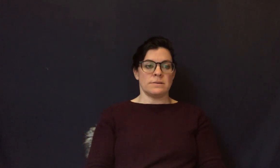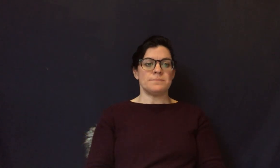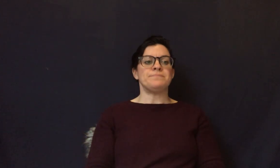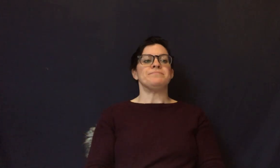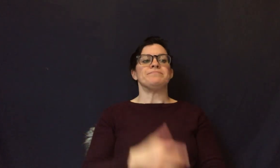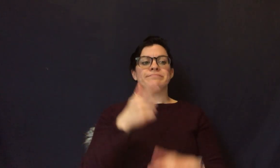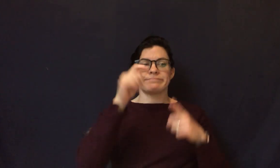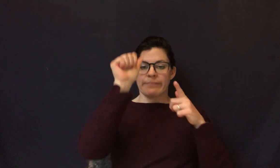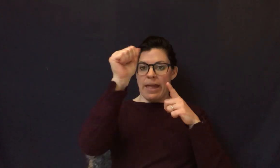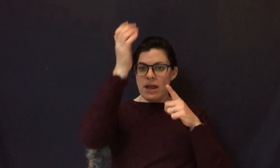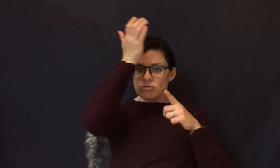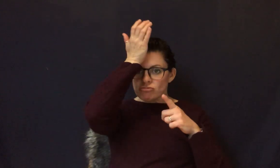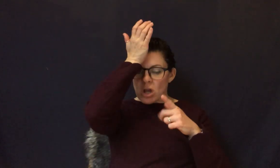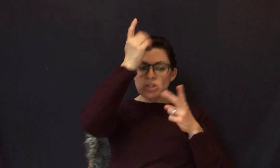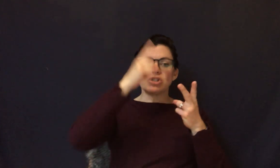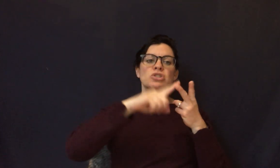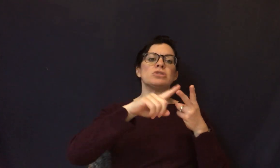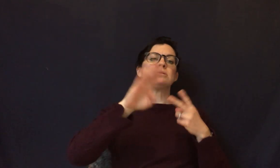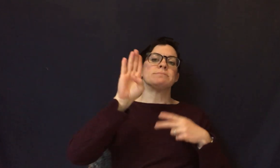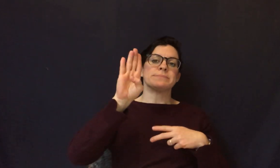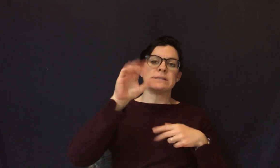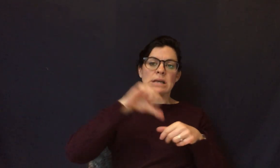metals and stuff like that, and it's not showing.